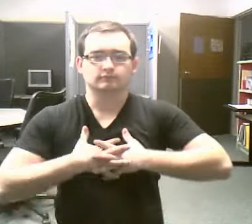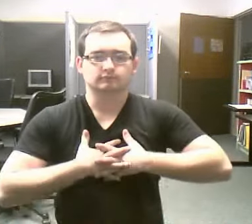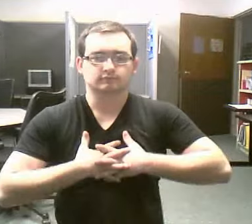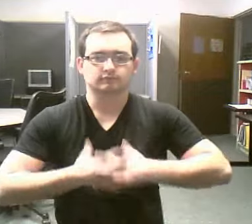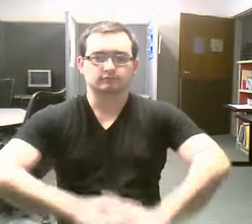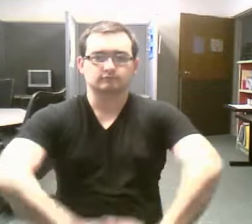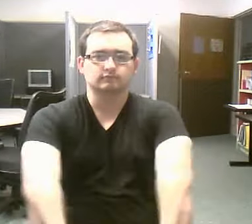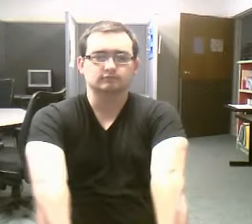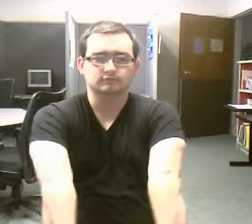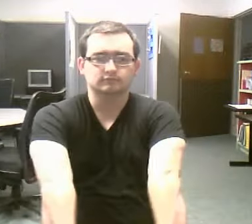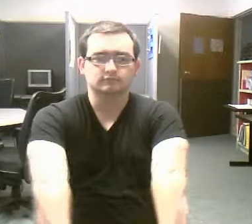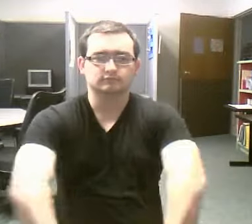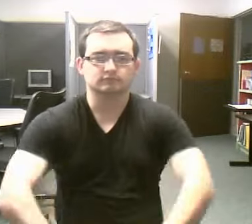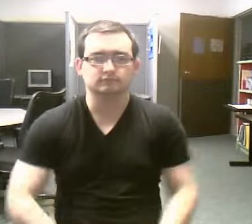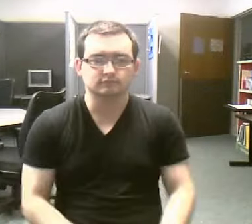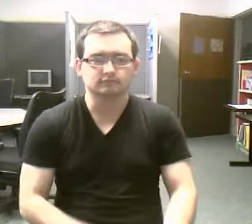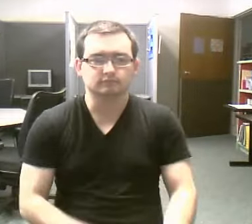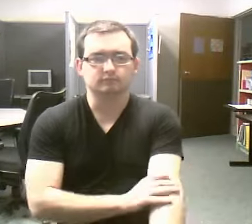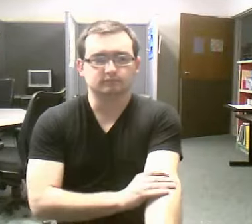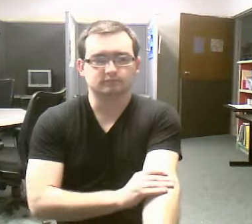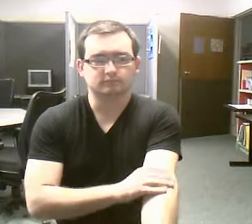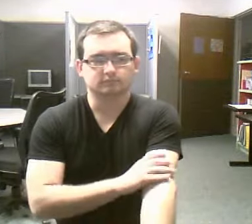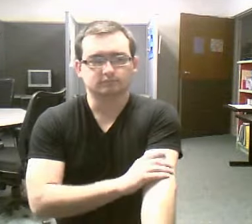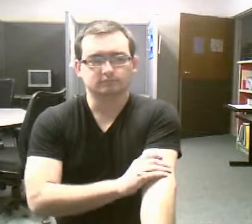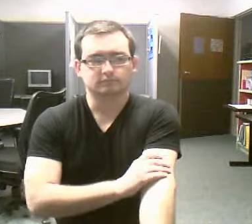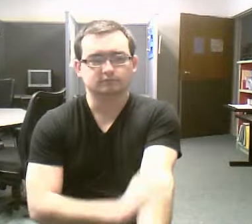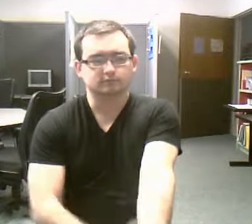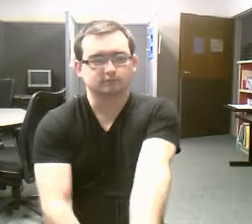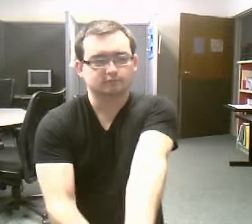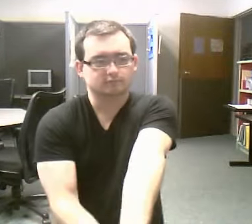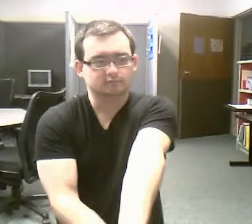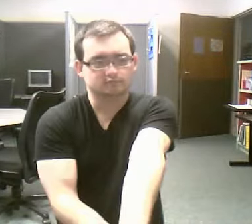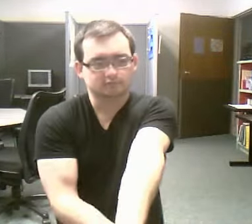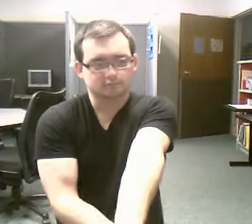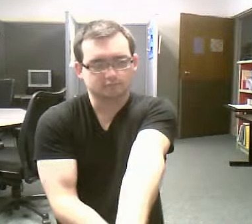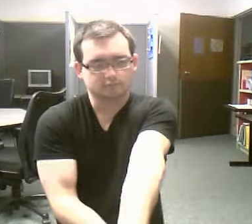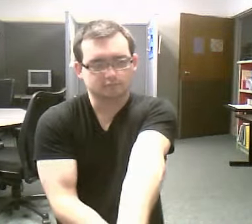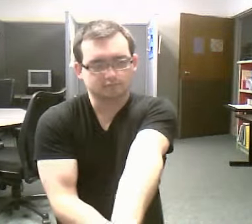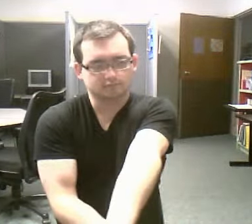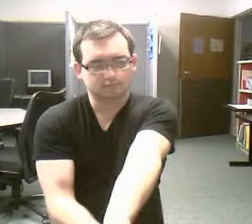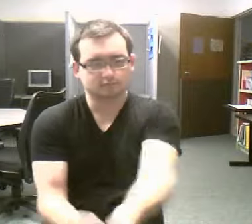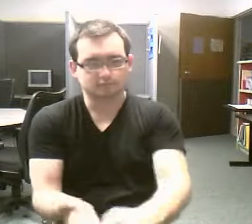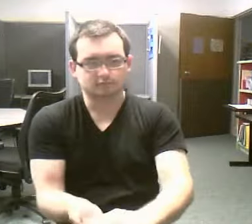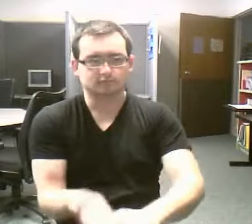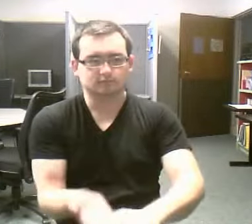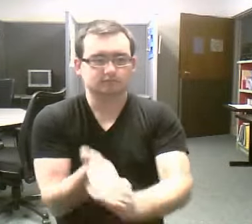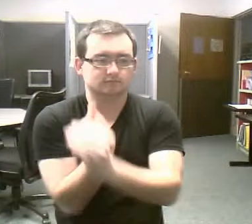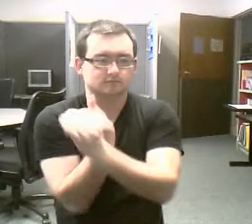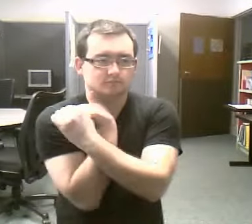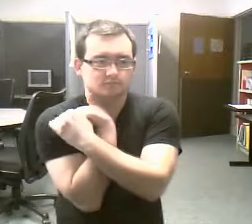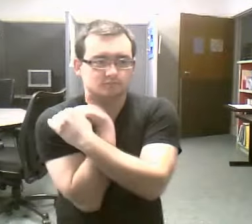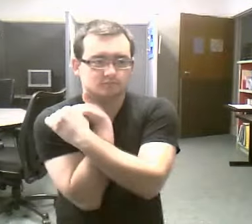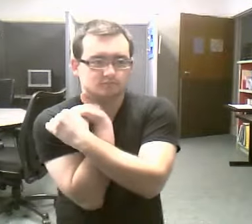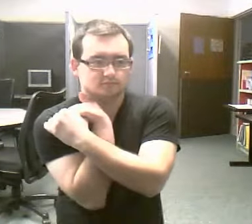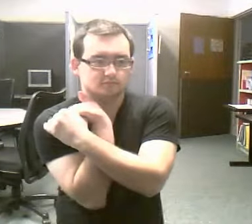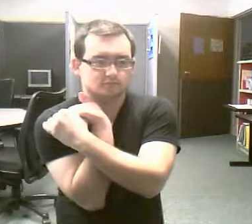going to cover numbers and applications. And this is fairly basic, but I know these definitions are